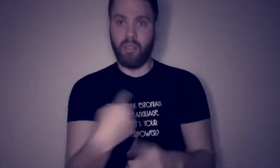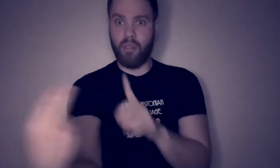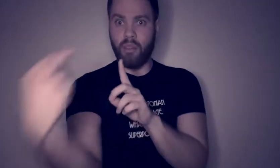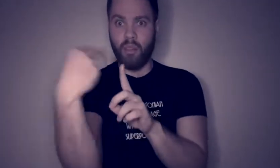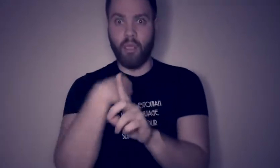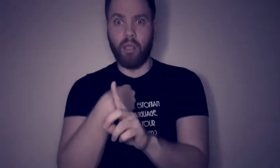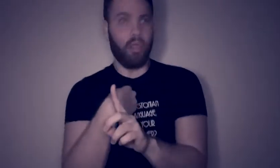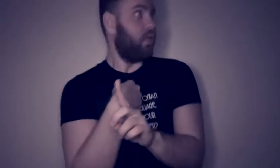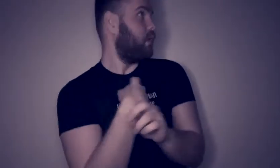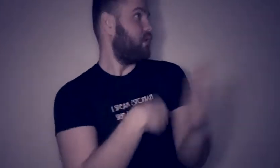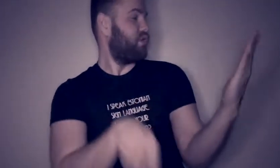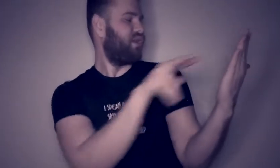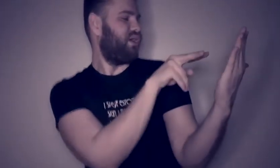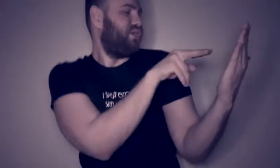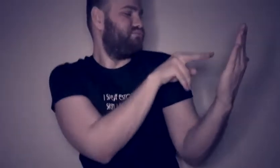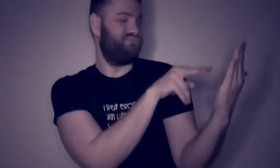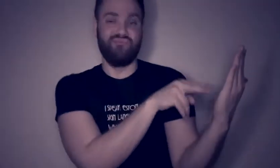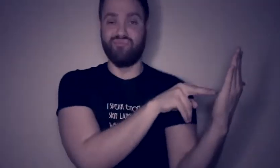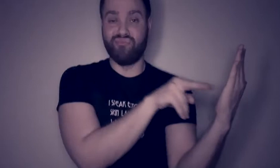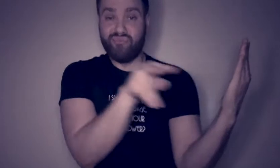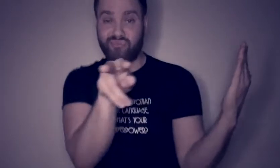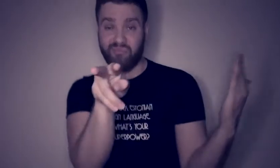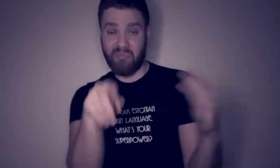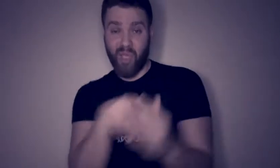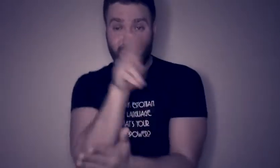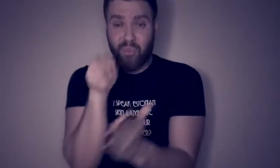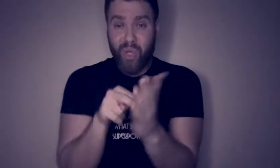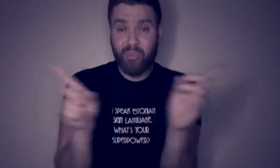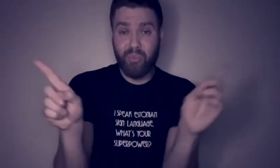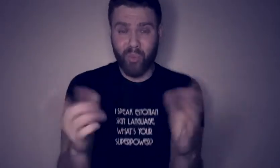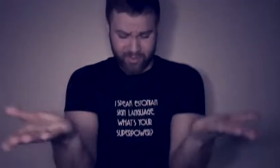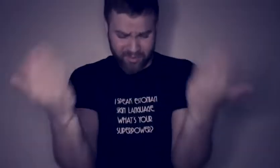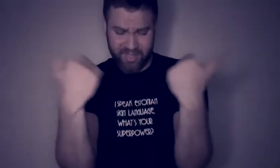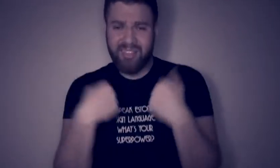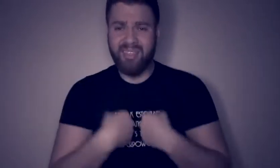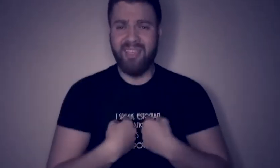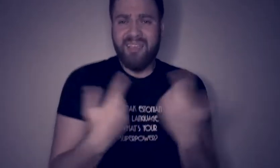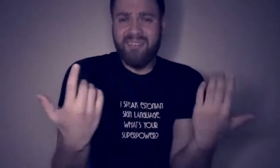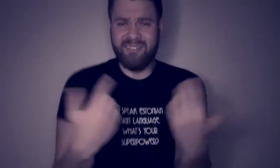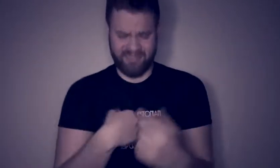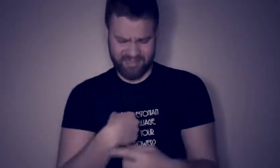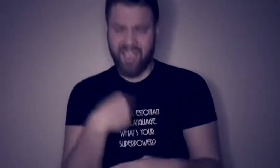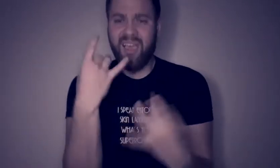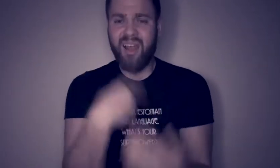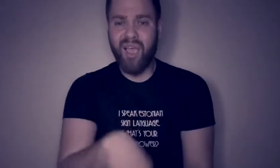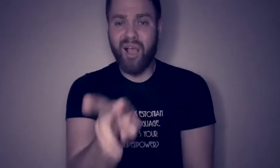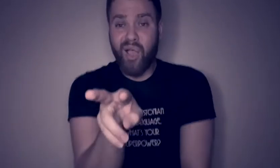when I'm walking past the mirror. Don't stress through the night at a time in my life, ain't worried about if you feel it. Got my head on straight, I got my vibe